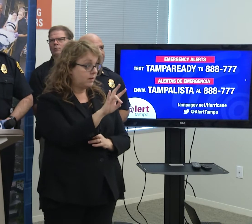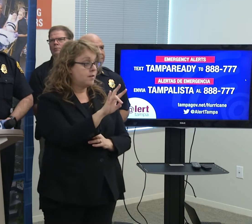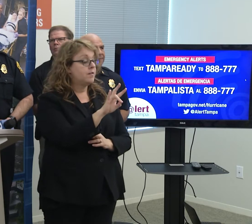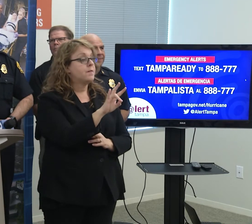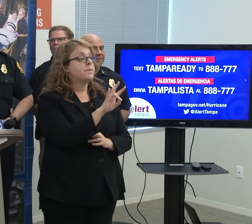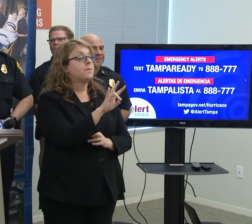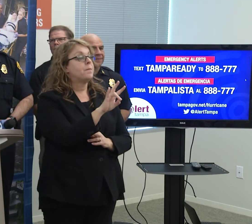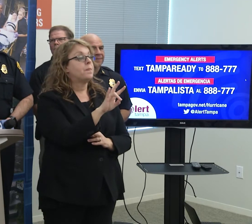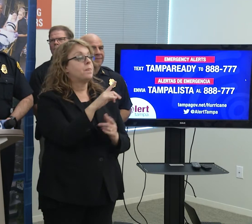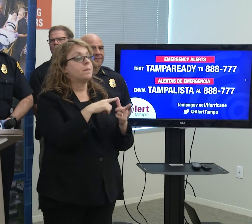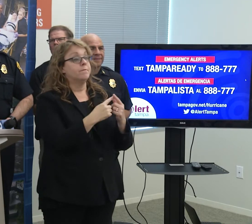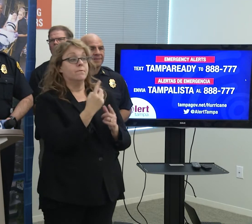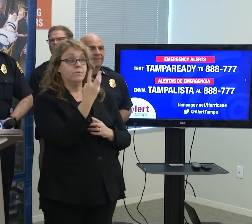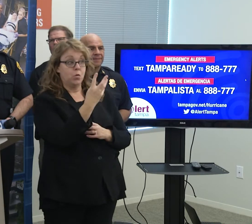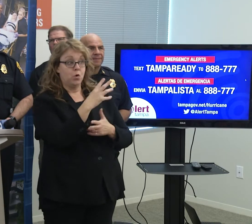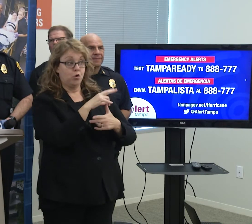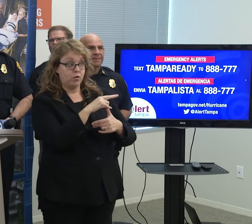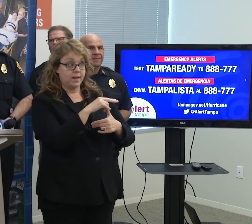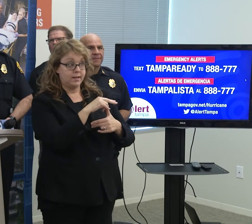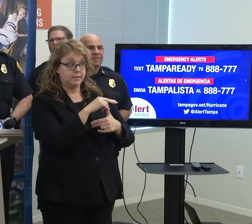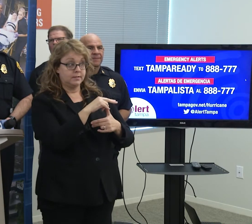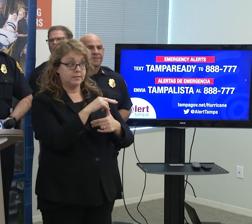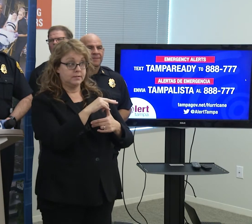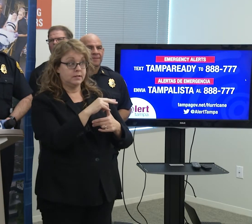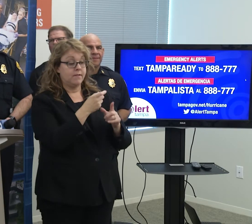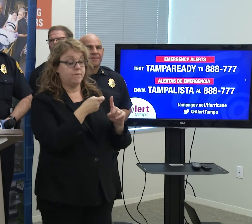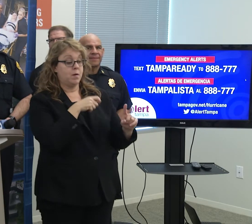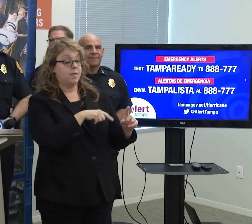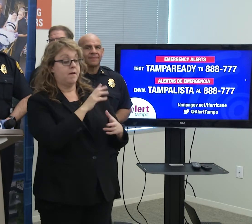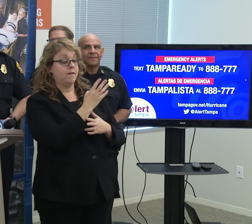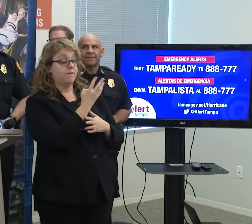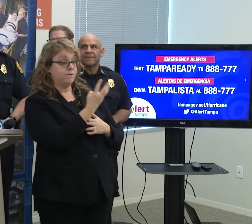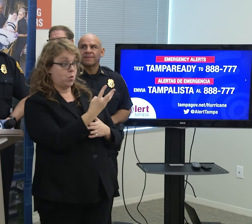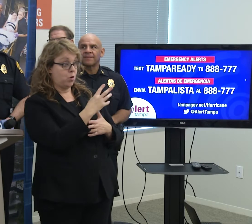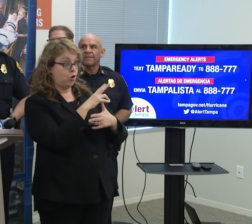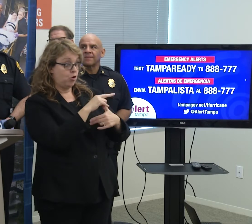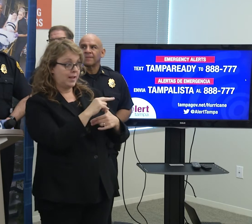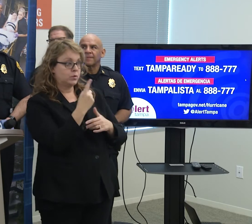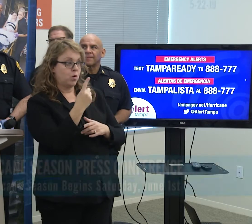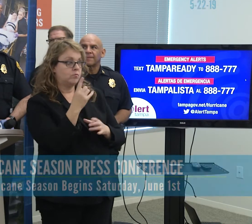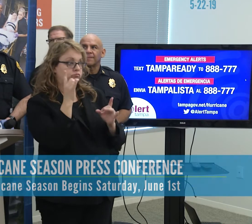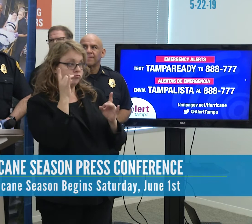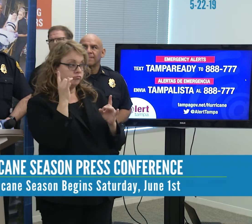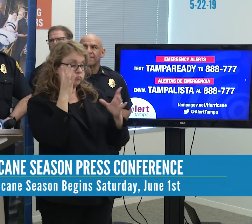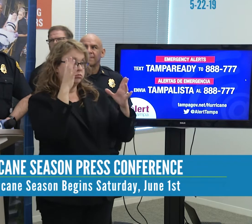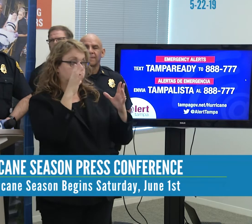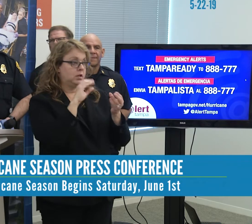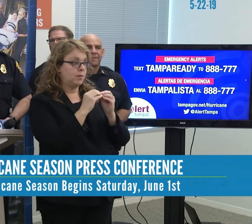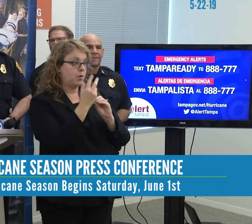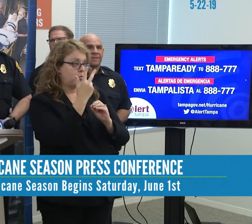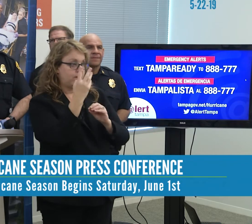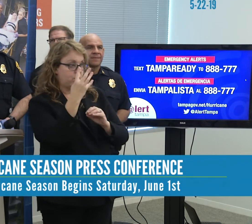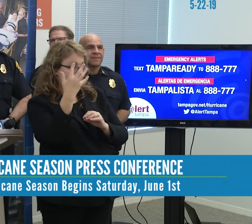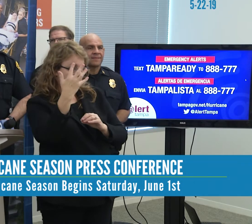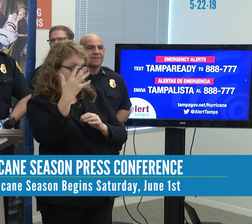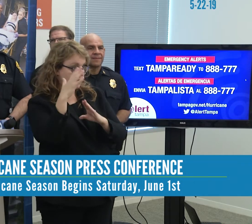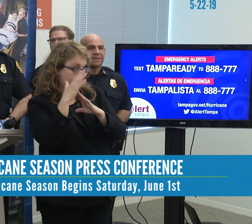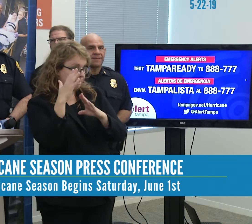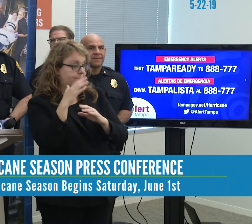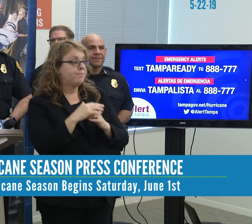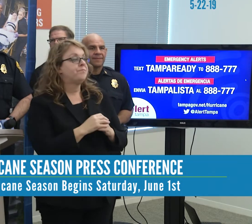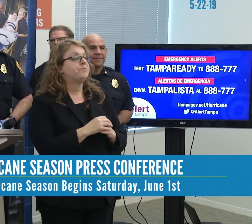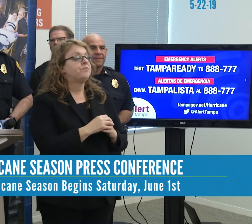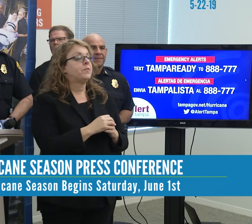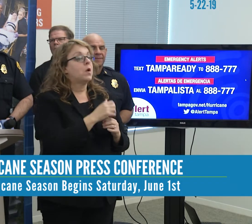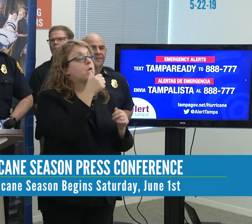had 4 hurricanes, and out of the 4 hurricanes, 1 was a major hurricane. That's category 3, 4, 5.